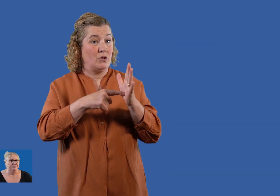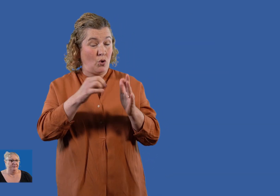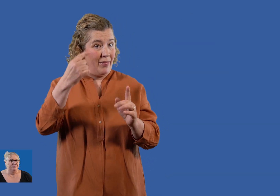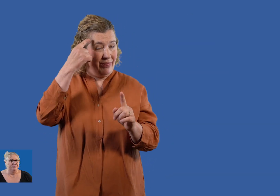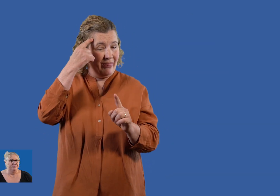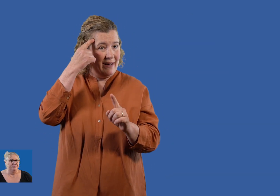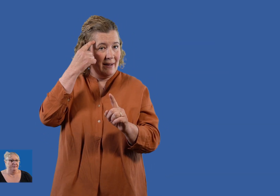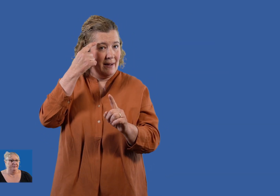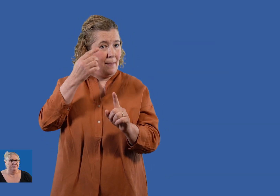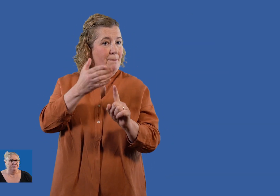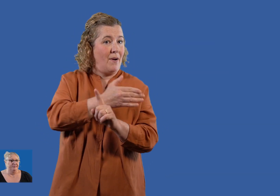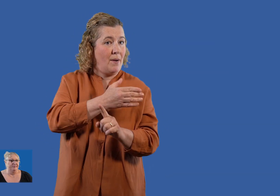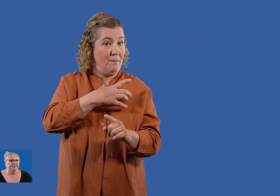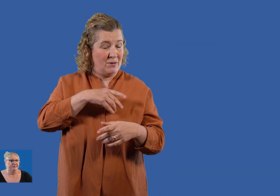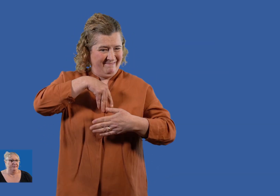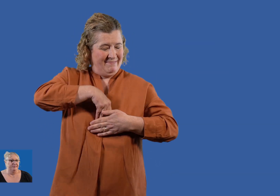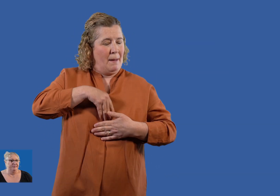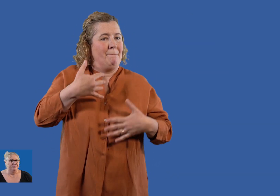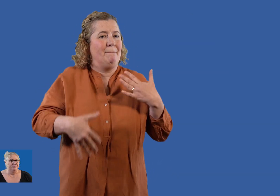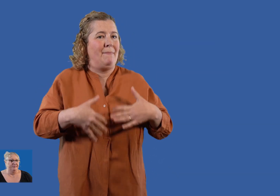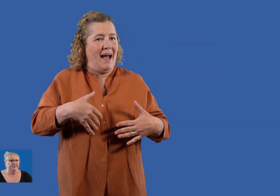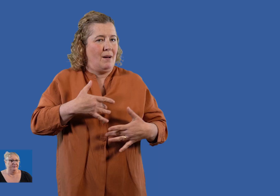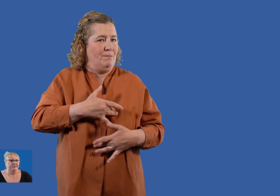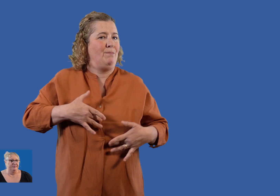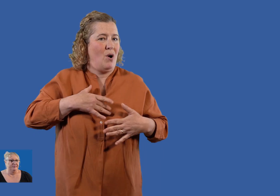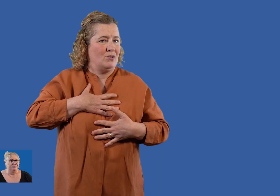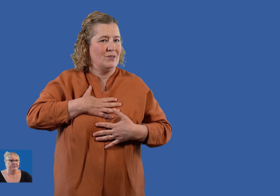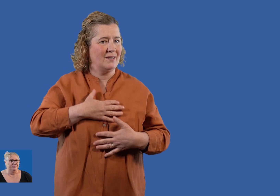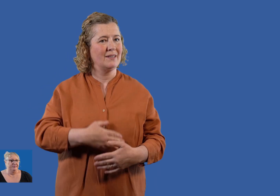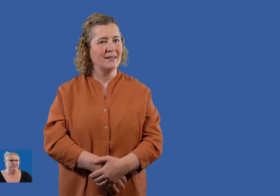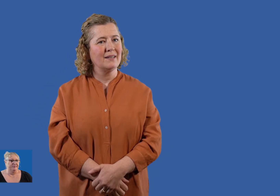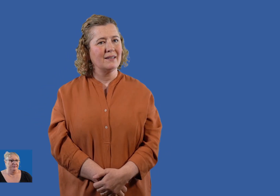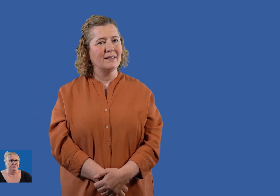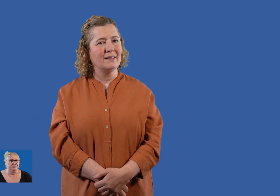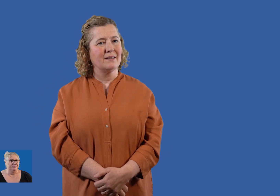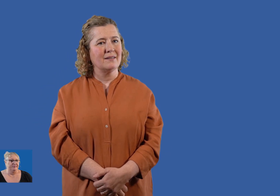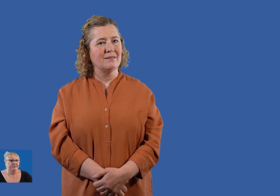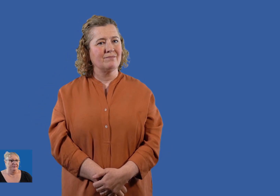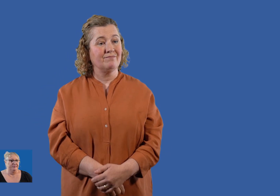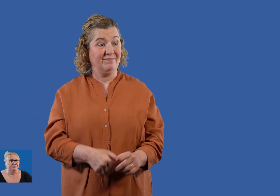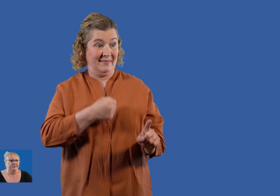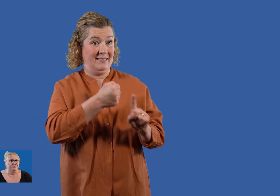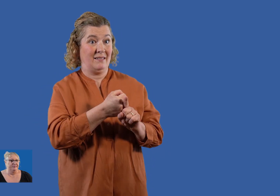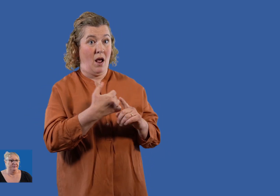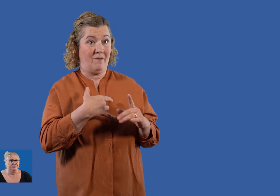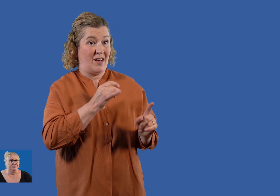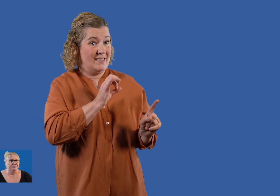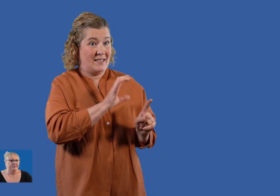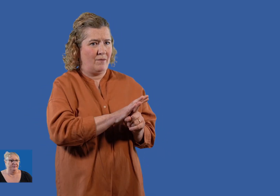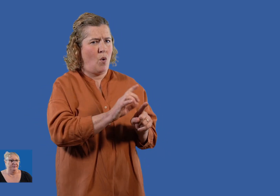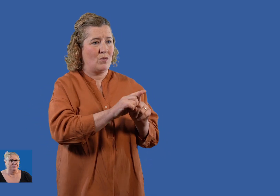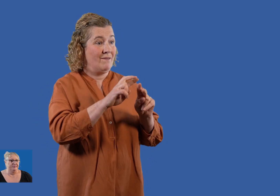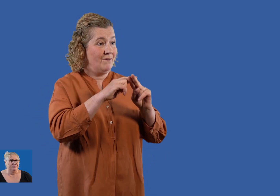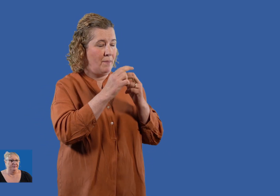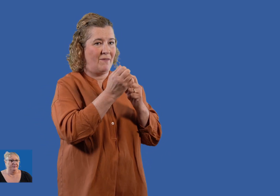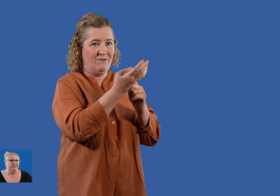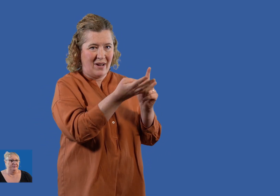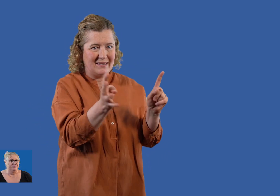on urges. Generally, it's a way of expressing emotional pain. The impact in their lives affects not just them, but those around them, and they may